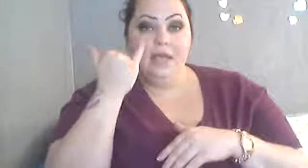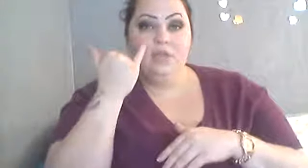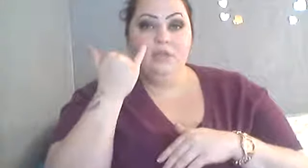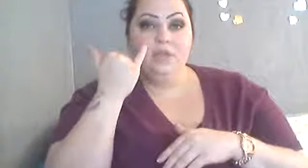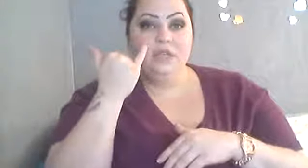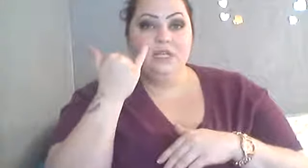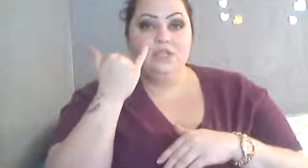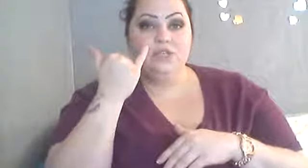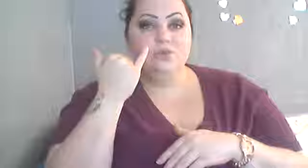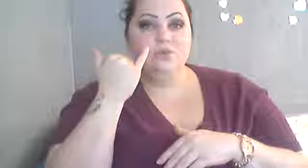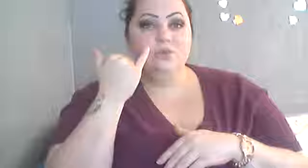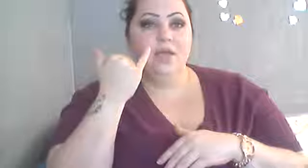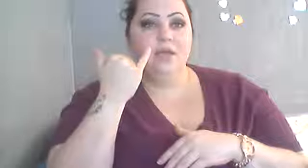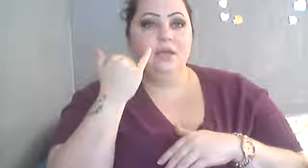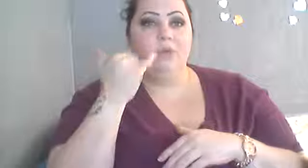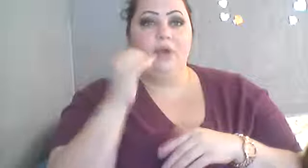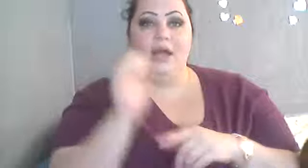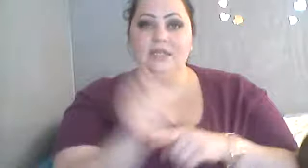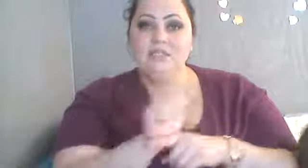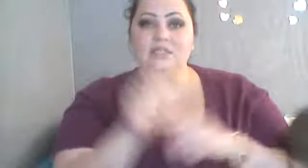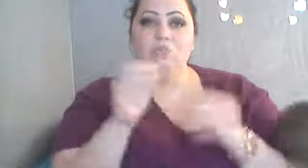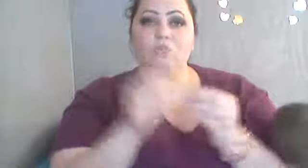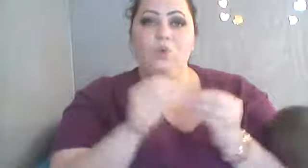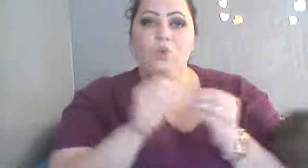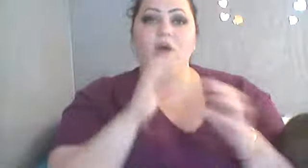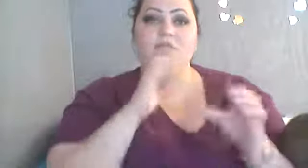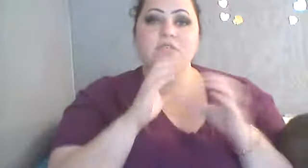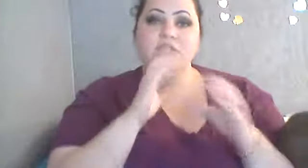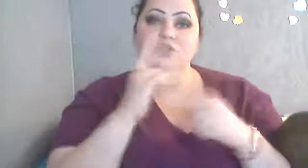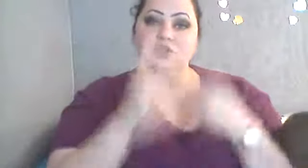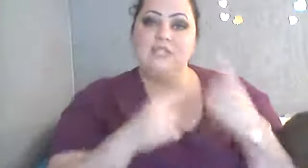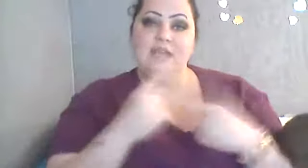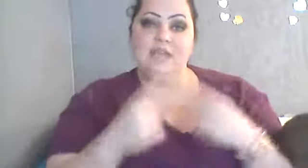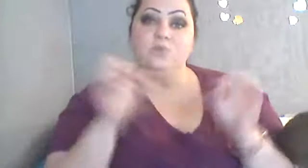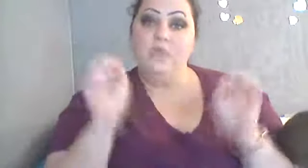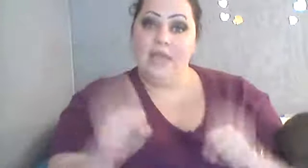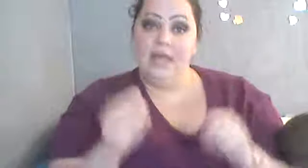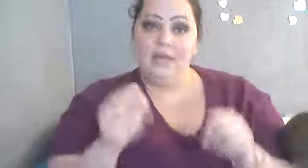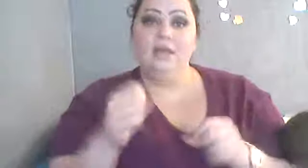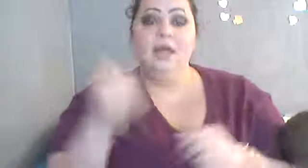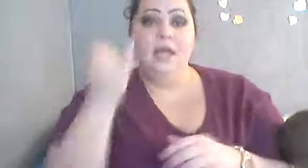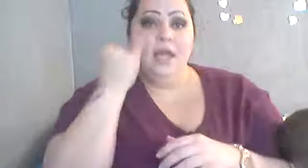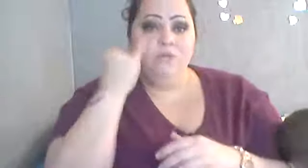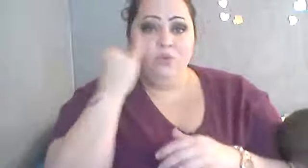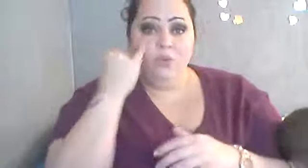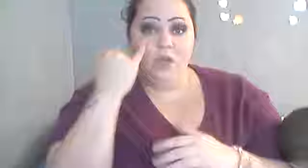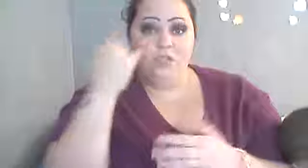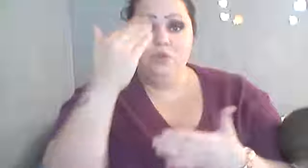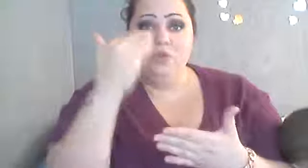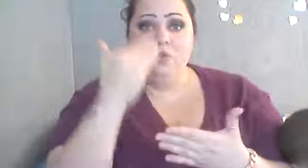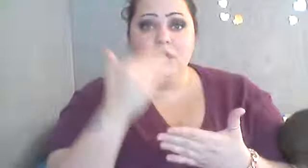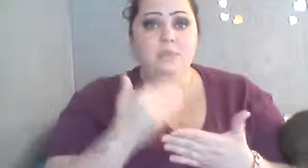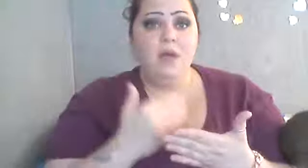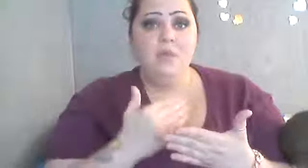if we need to like practice more conversational signs, we can. If you want to email